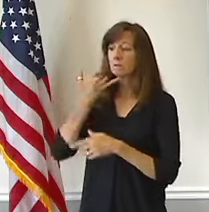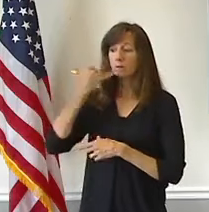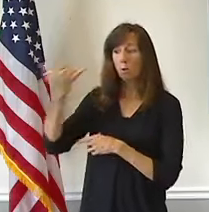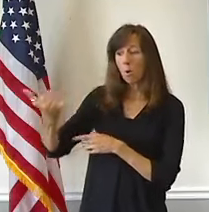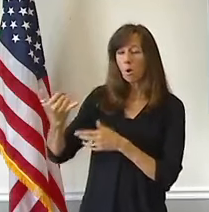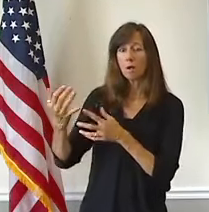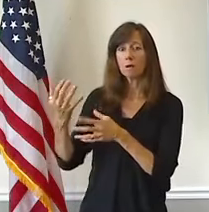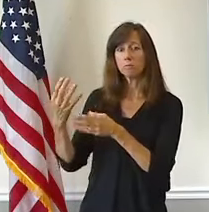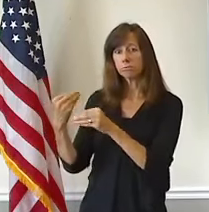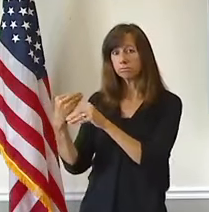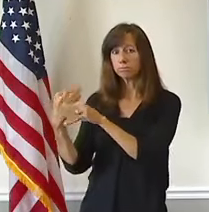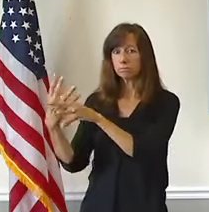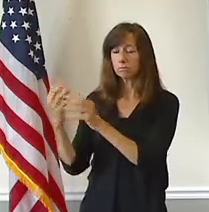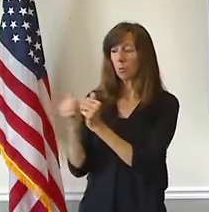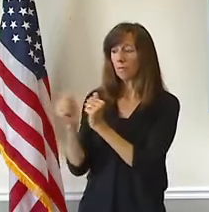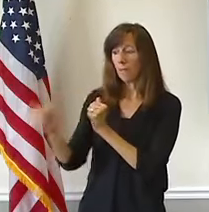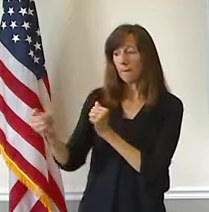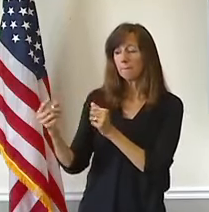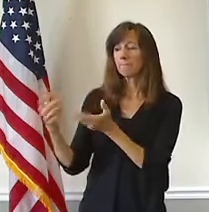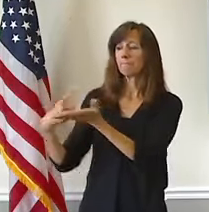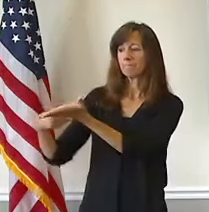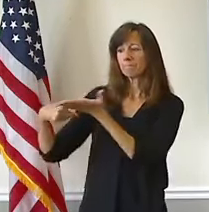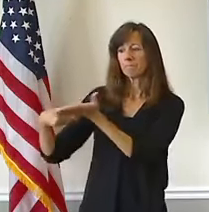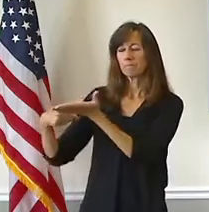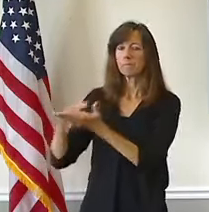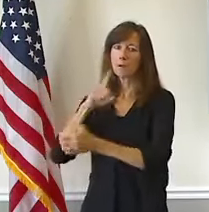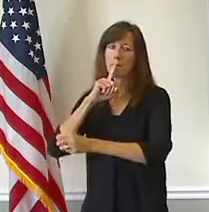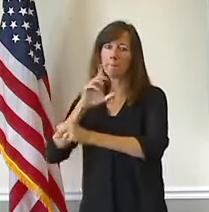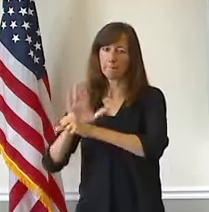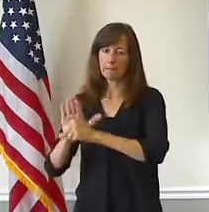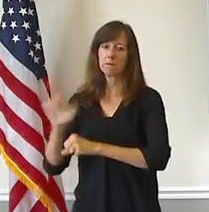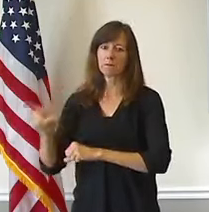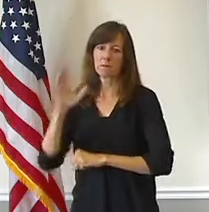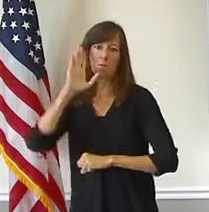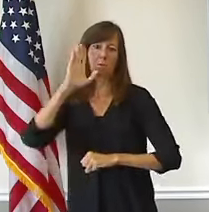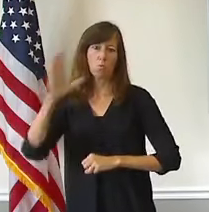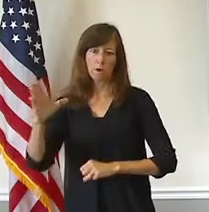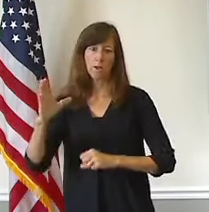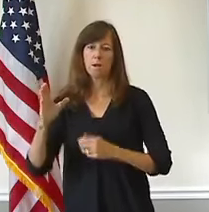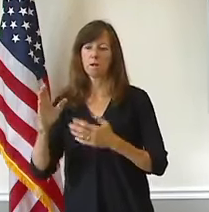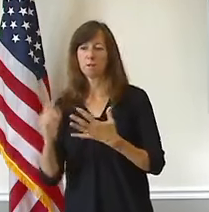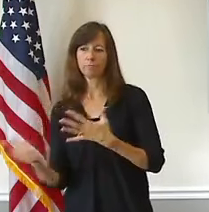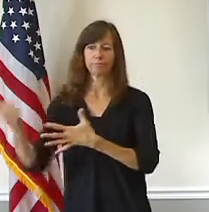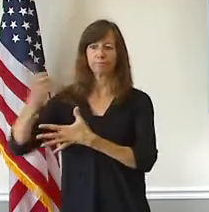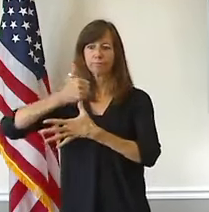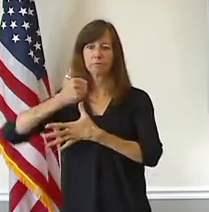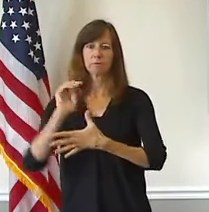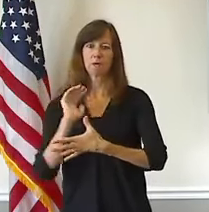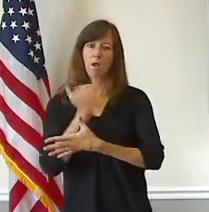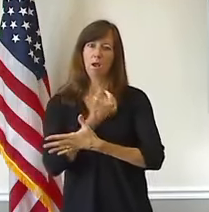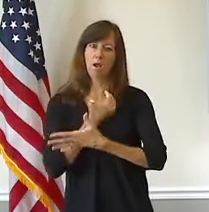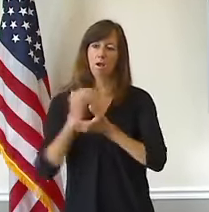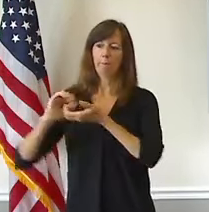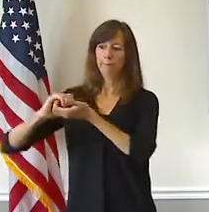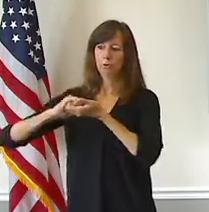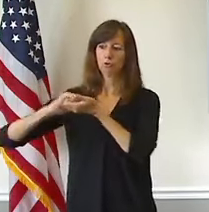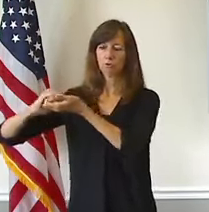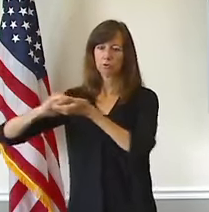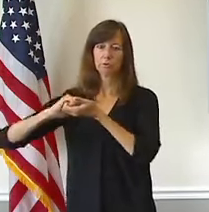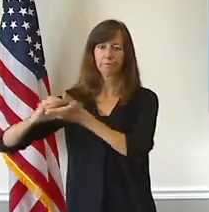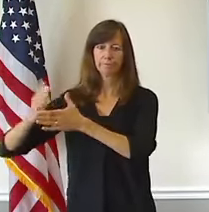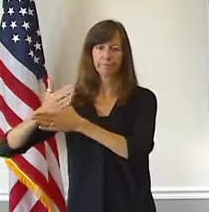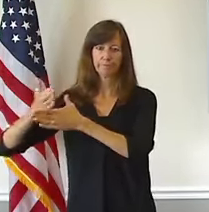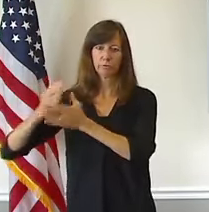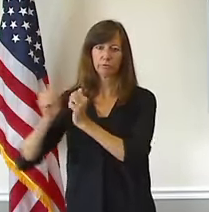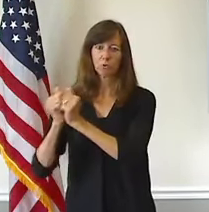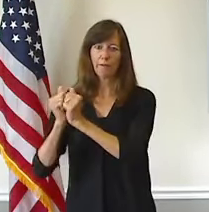we were able to get them to commit to prioritize that partnership and response. Andy, we